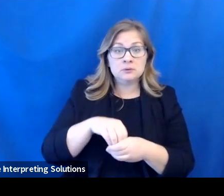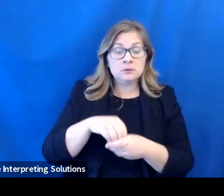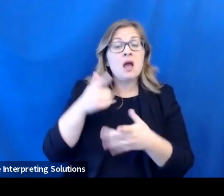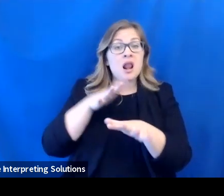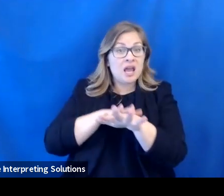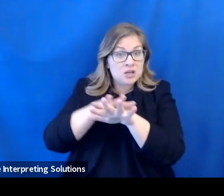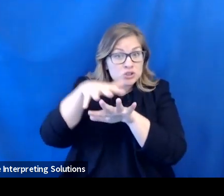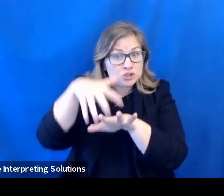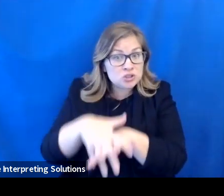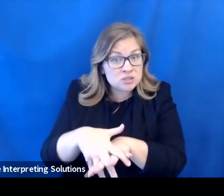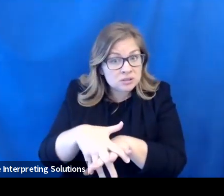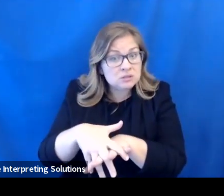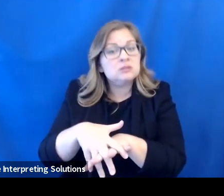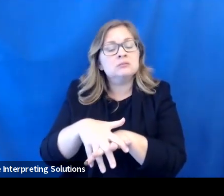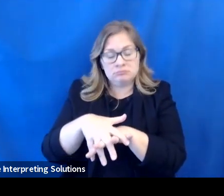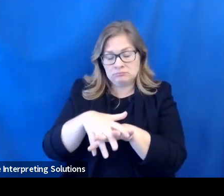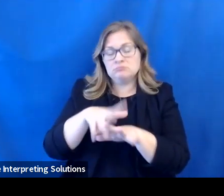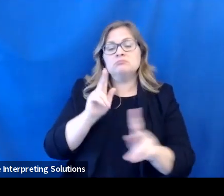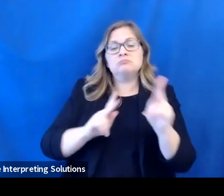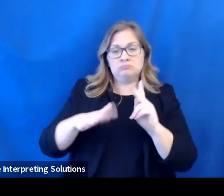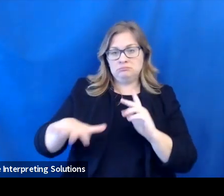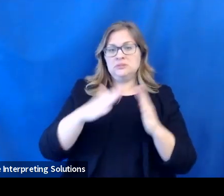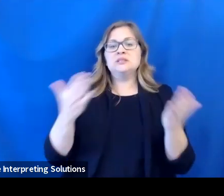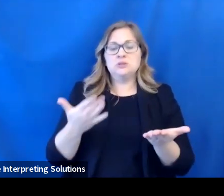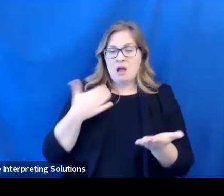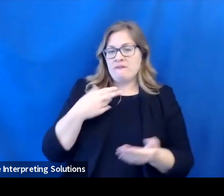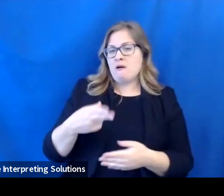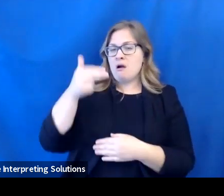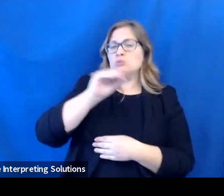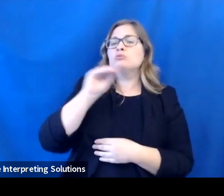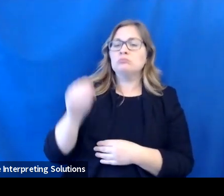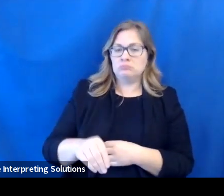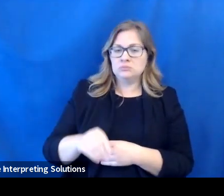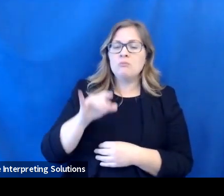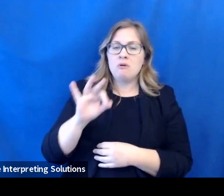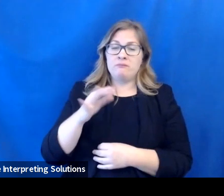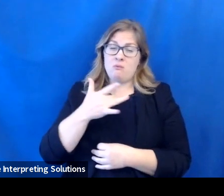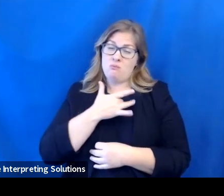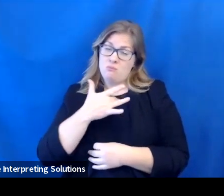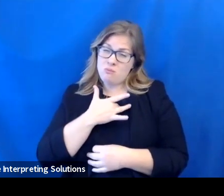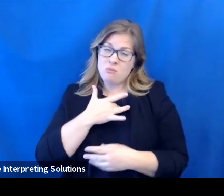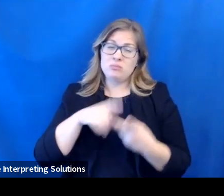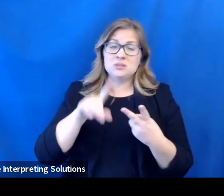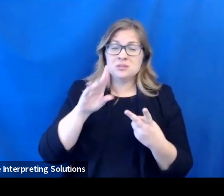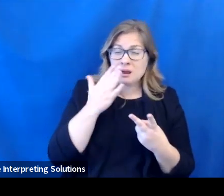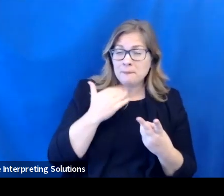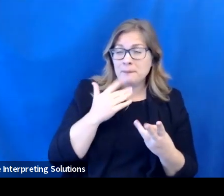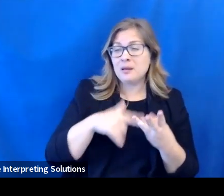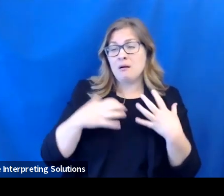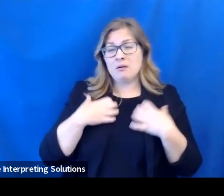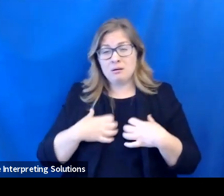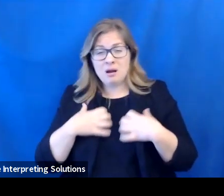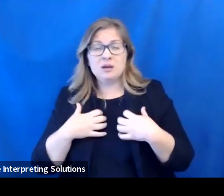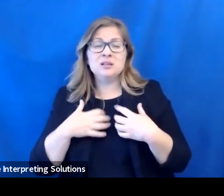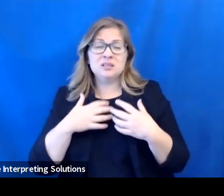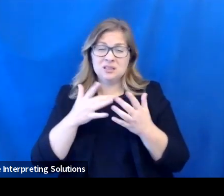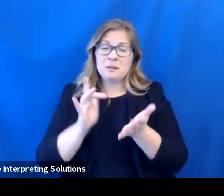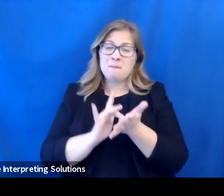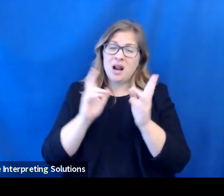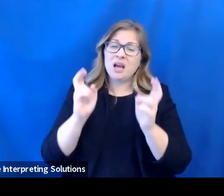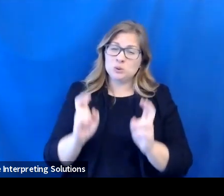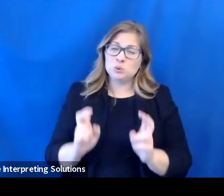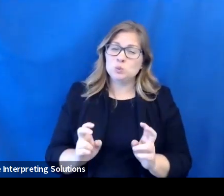certain of these conditions, which means that we absolutely expect and know that COVID-19 can disproportionately impact those